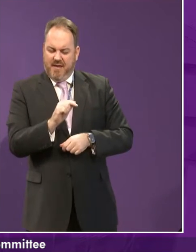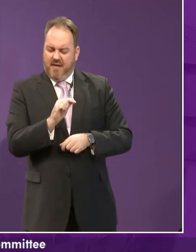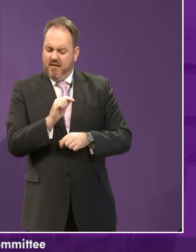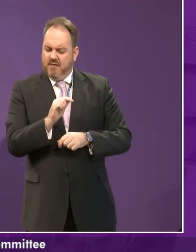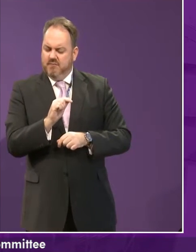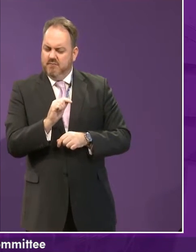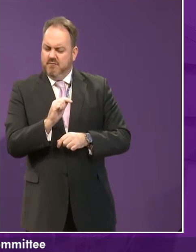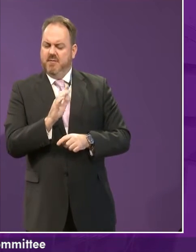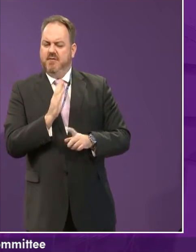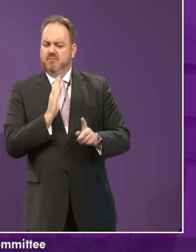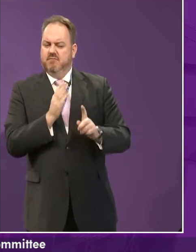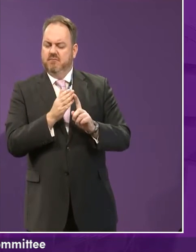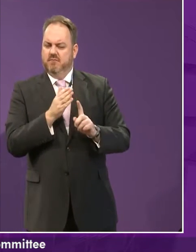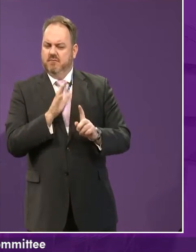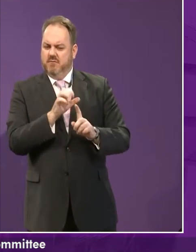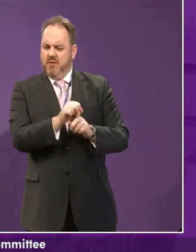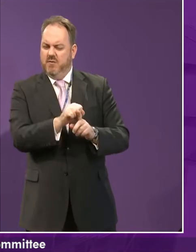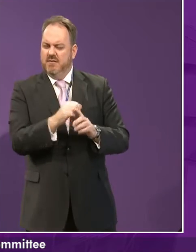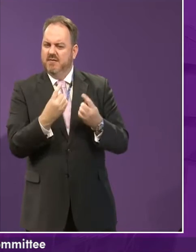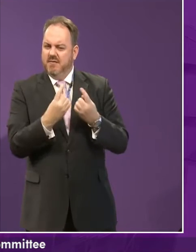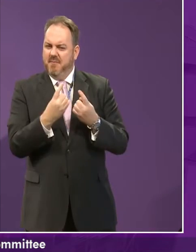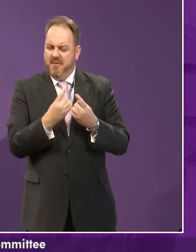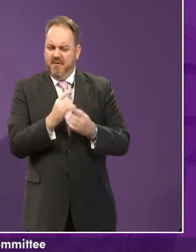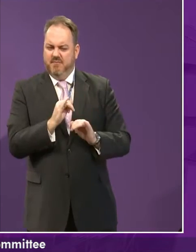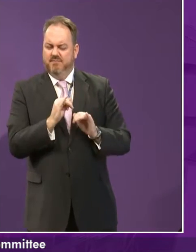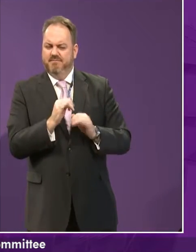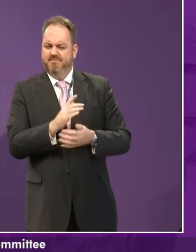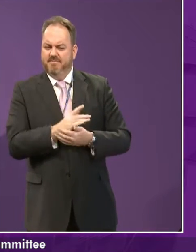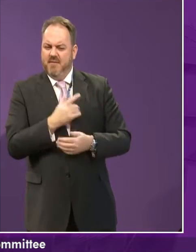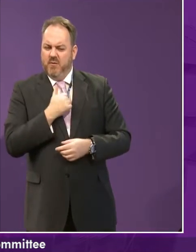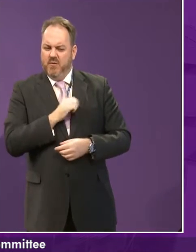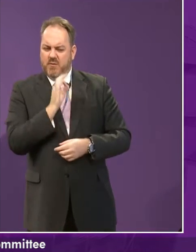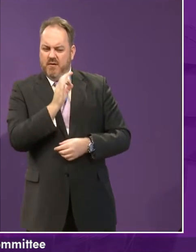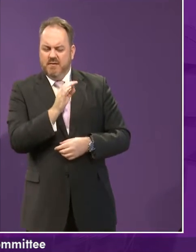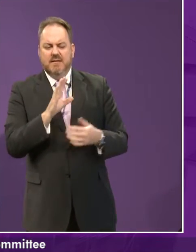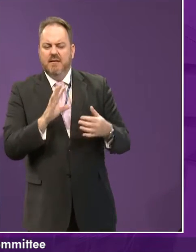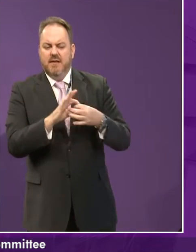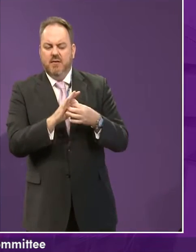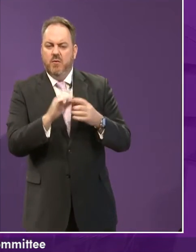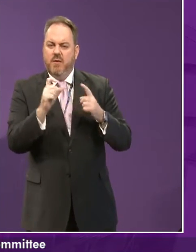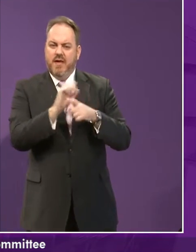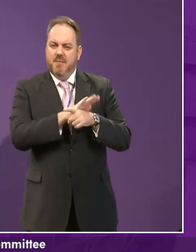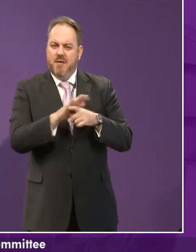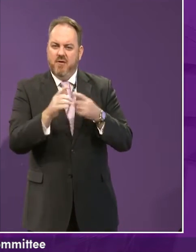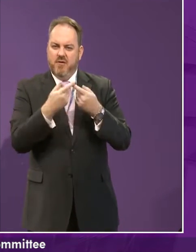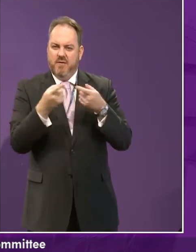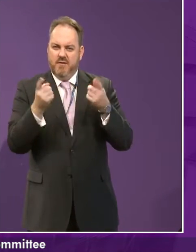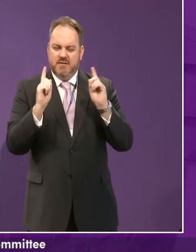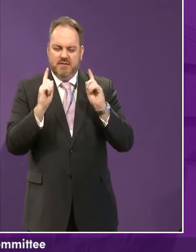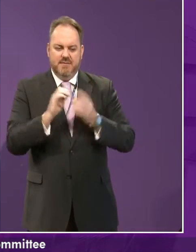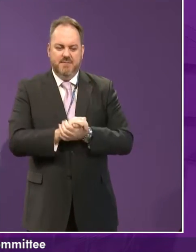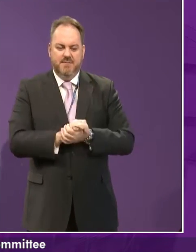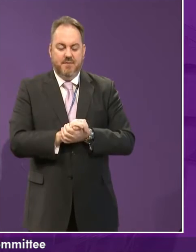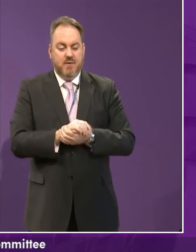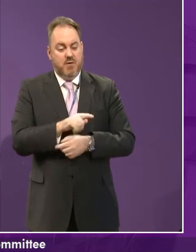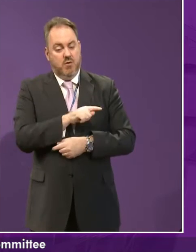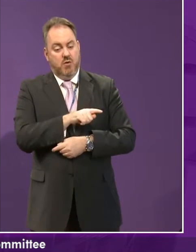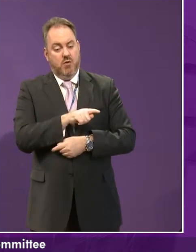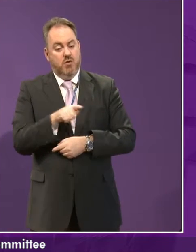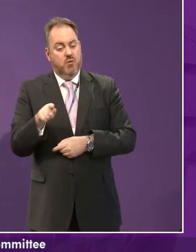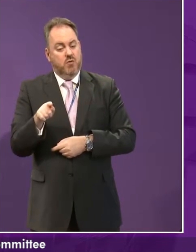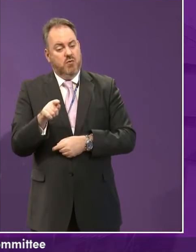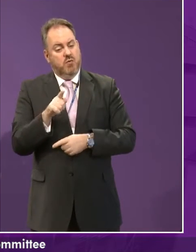by the submission, and I think it's from Edinburgh University, when you say that you're not aware of any issues that have been drawn